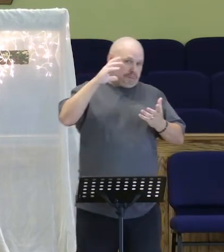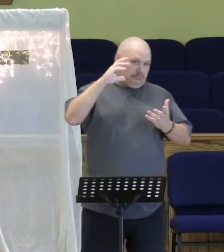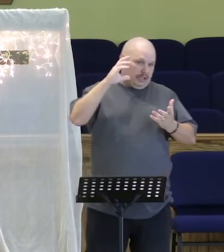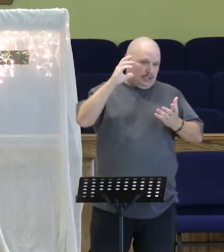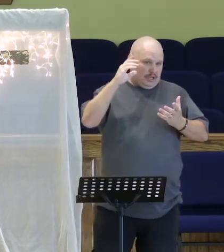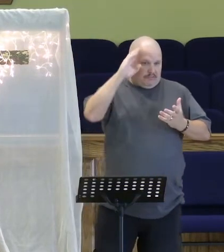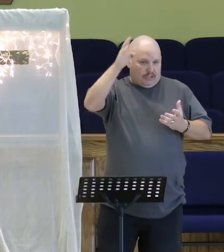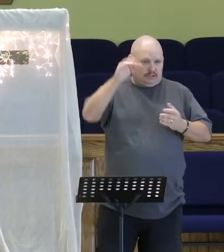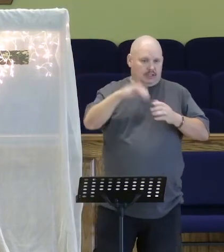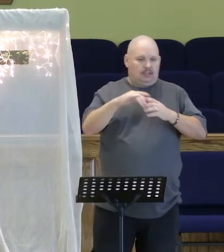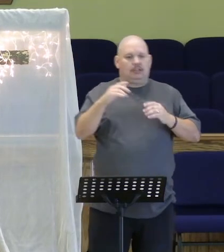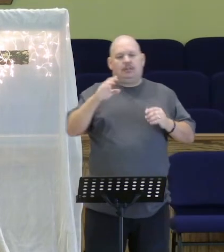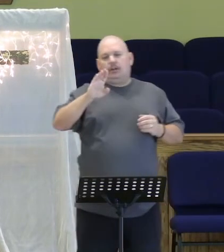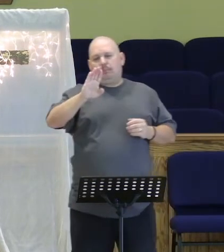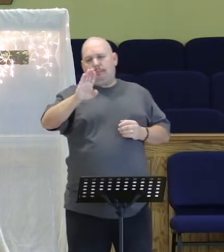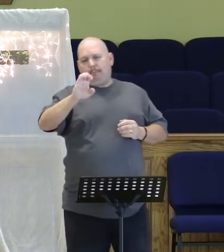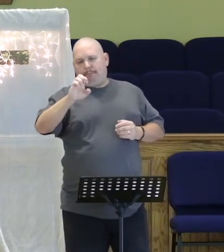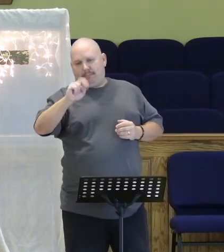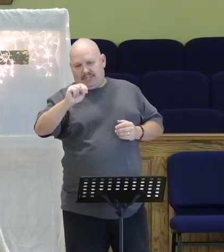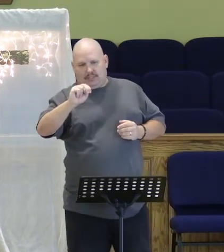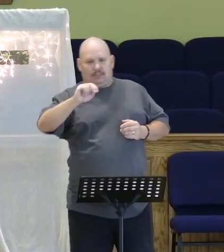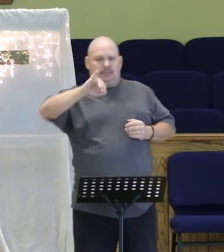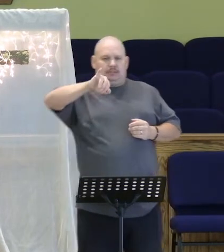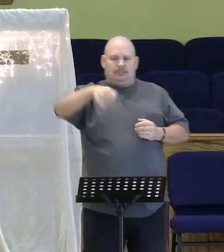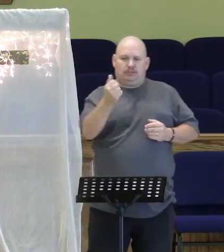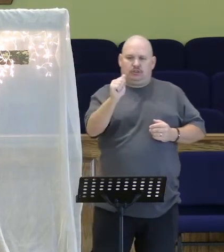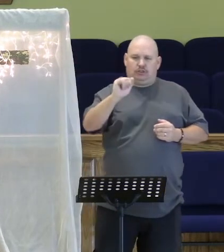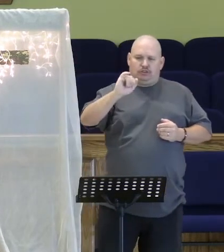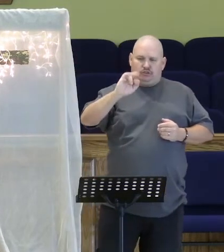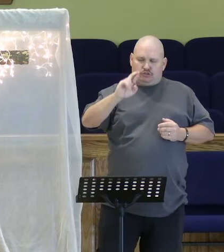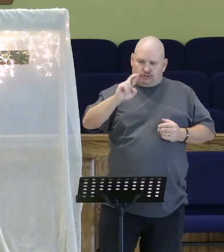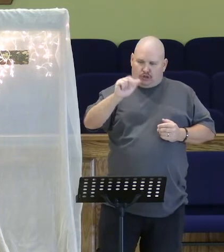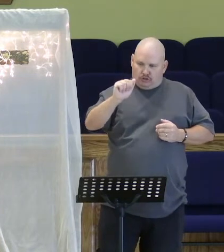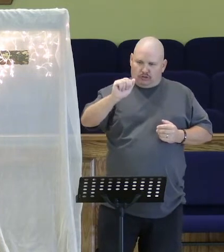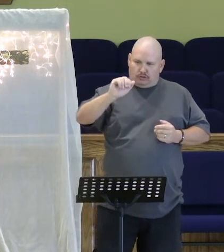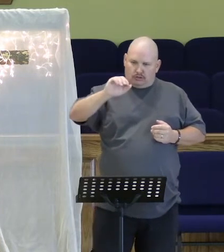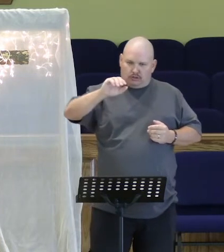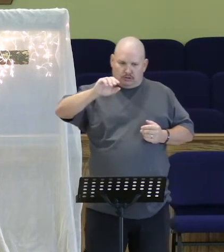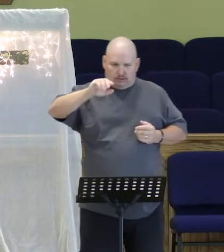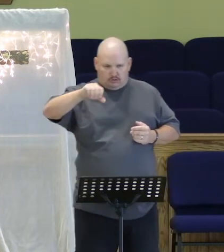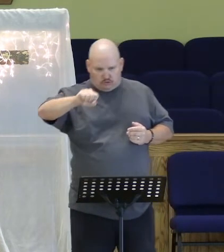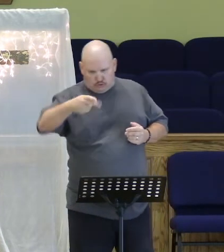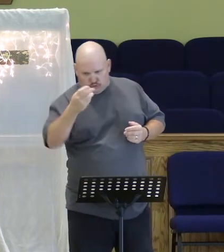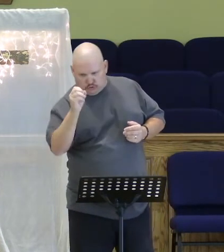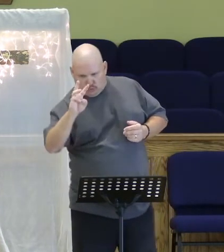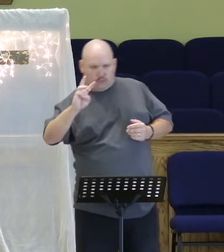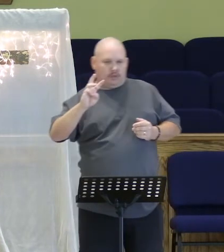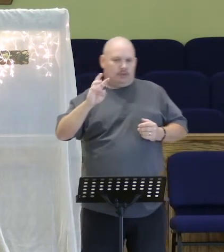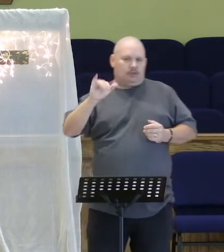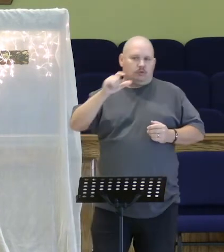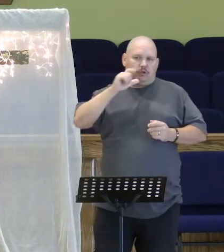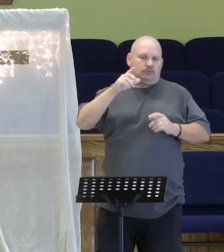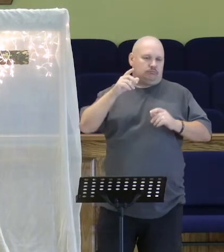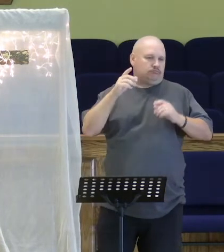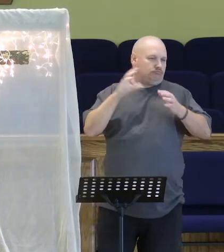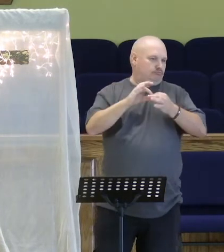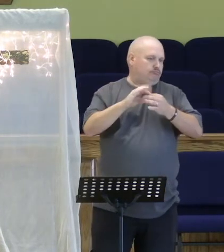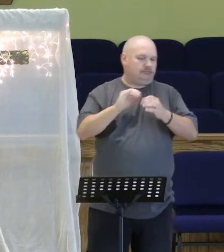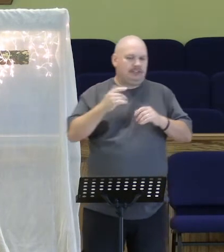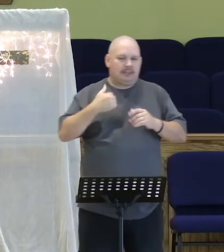I'll give credit to a person by the name of Ben Jerishaw. Ben Jerishaw is the one who